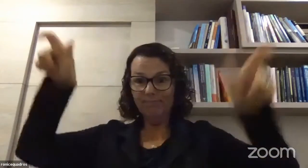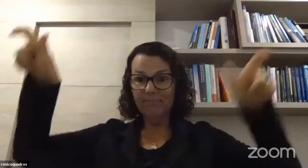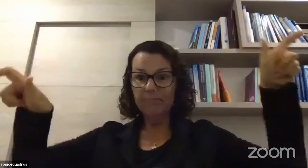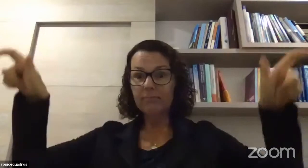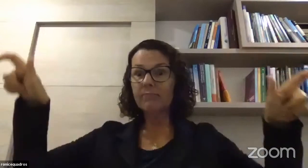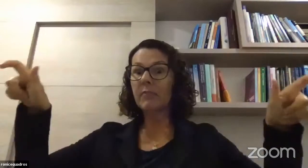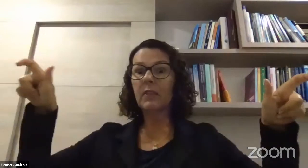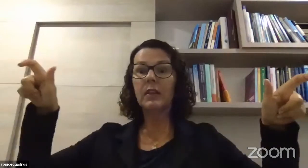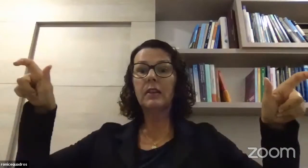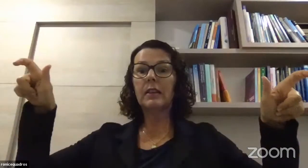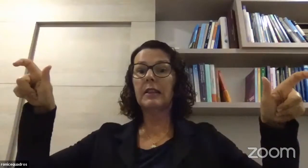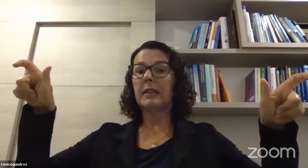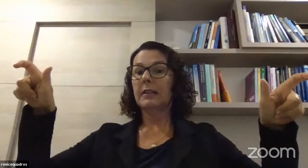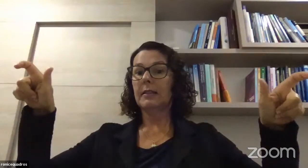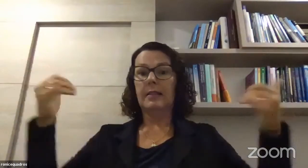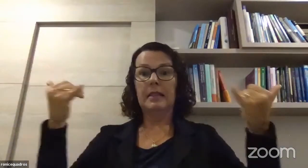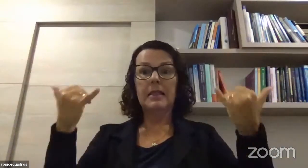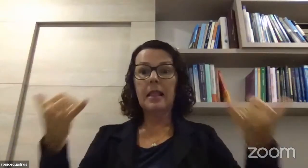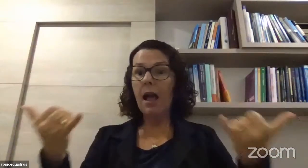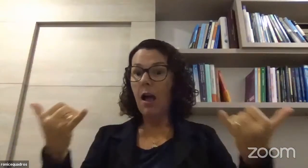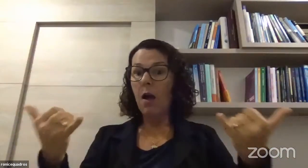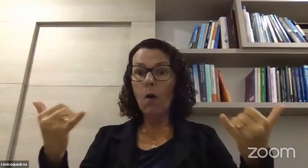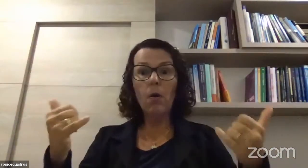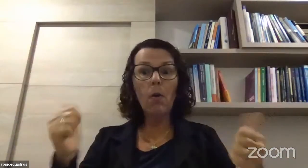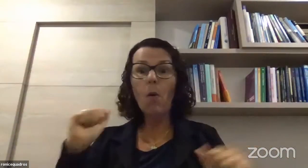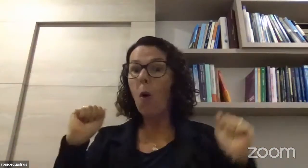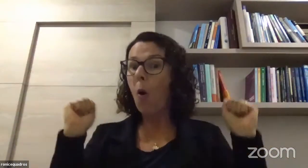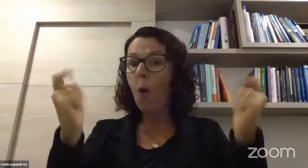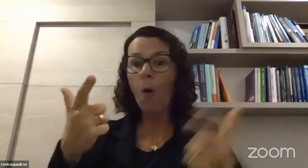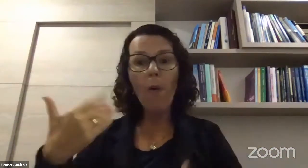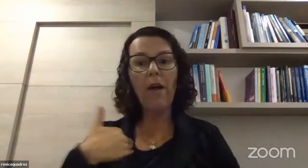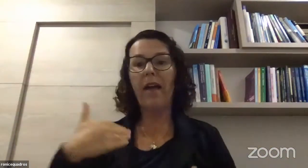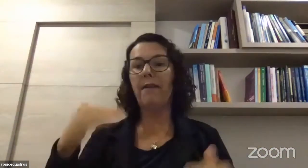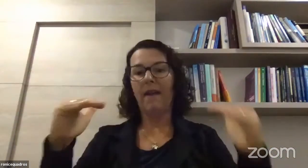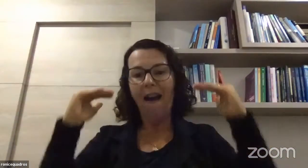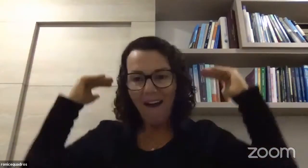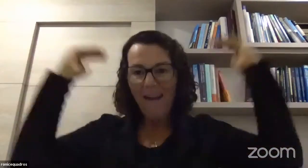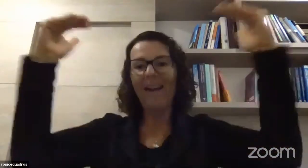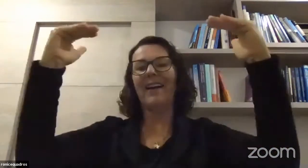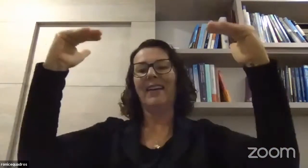We can also see examples of deaf leadership within Brazil.